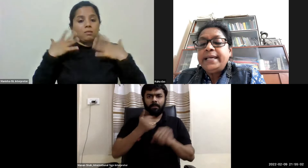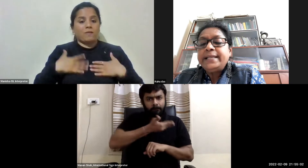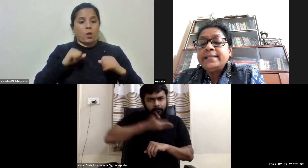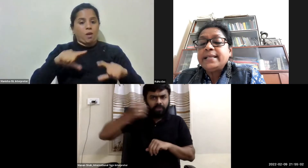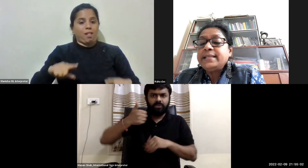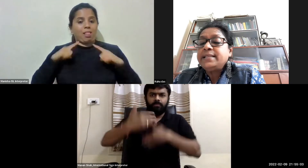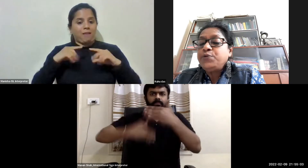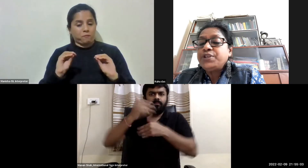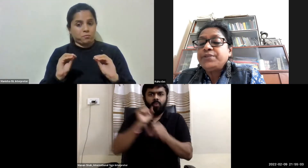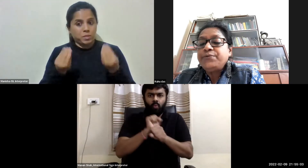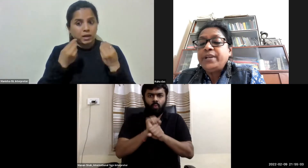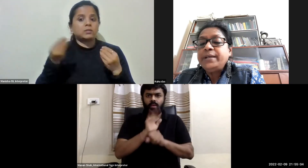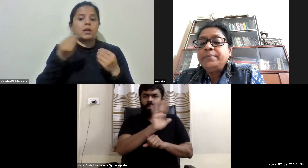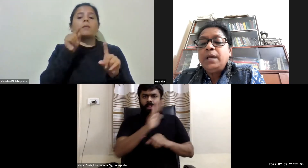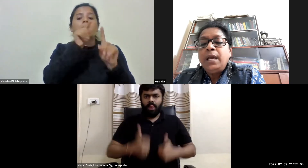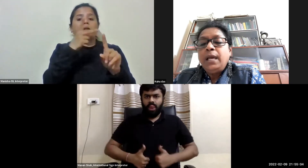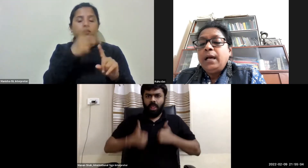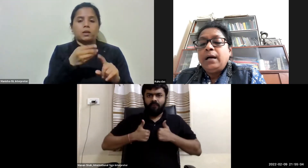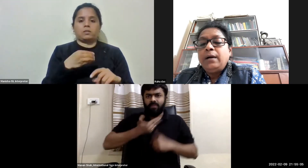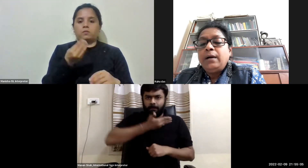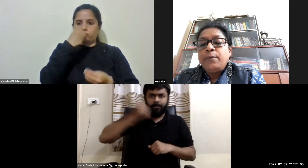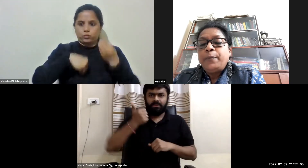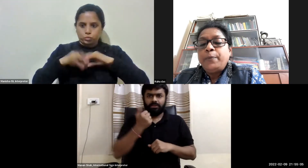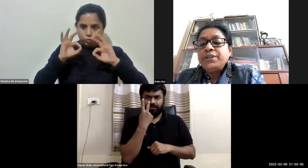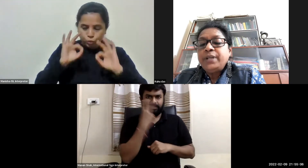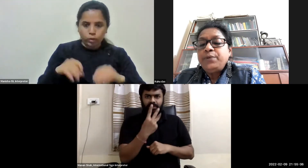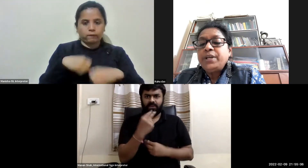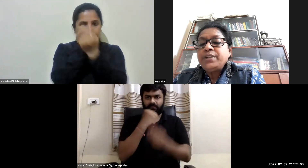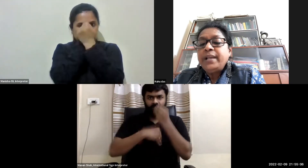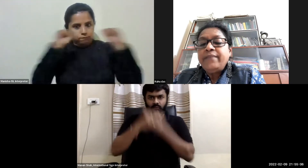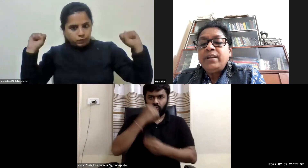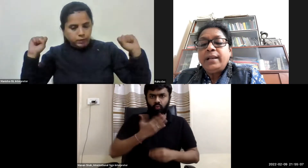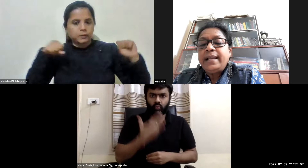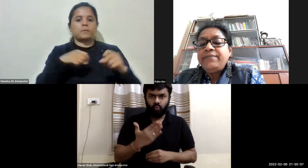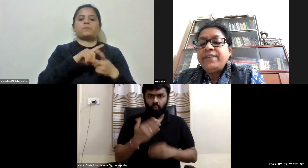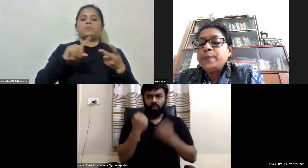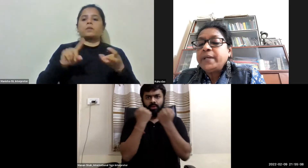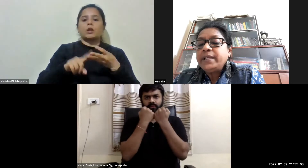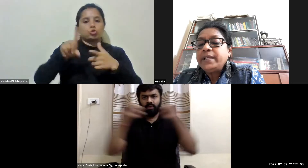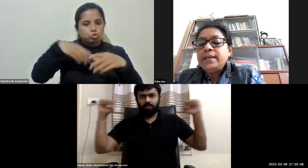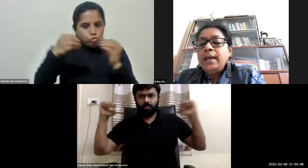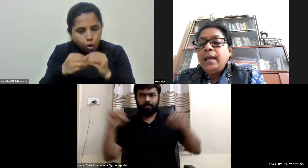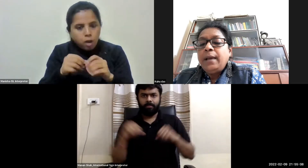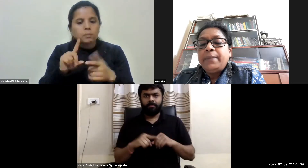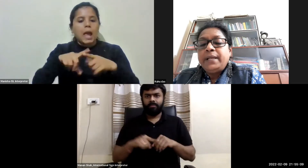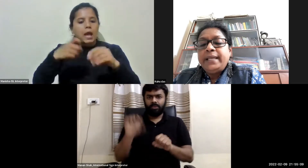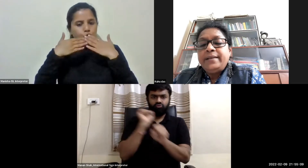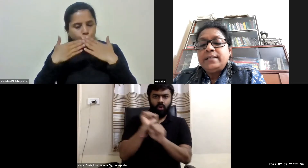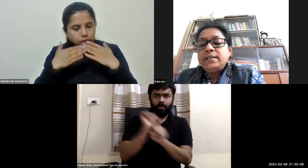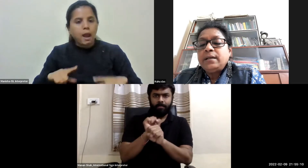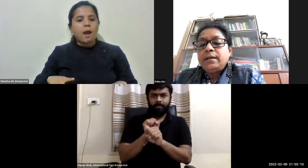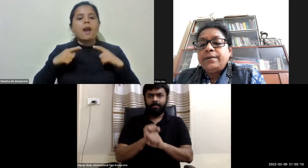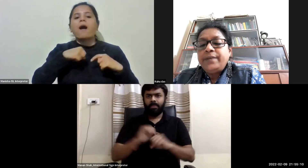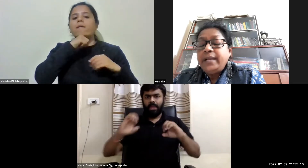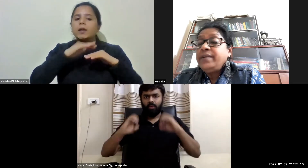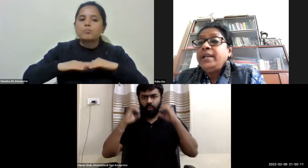conditions and indicators such as nutrition, freedom from oppression, education level and life expectancy. But there